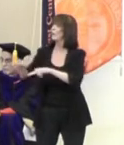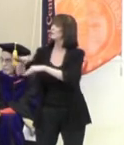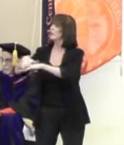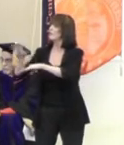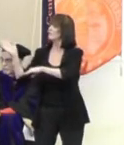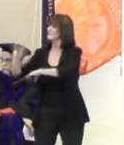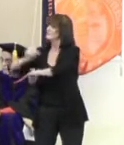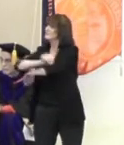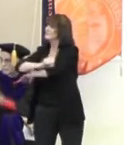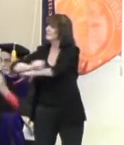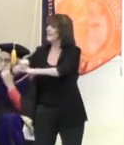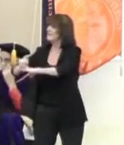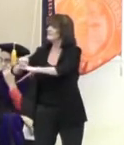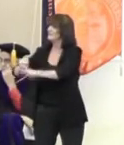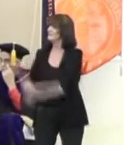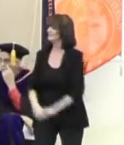stage.